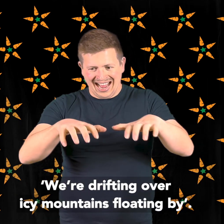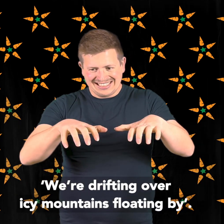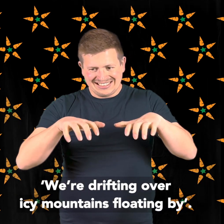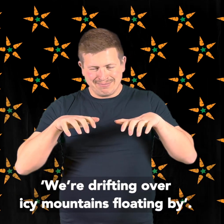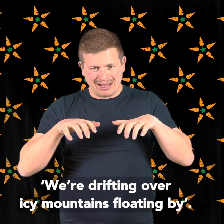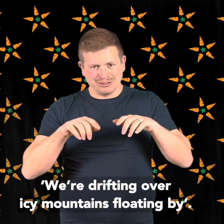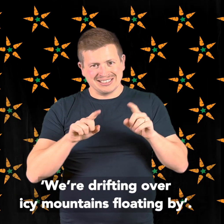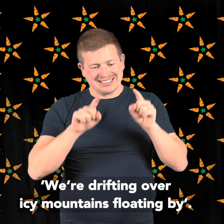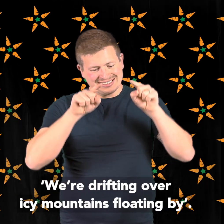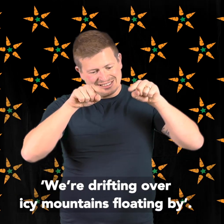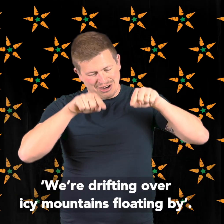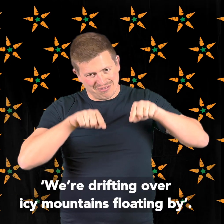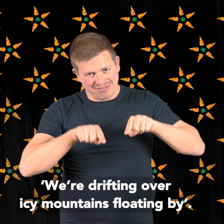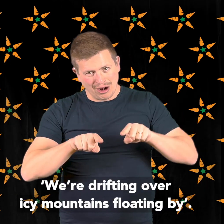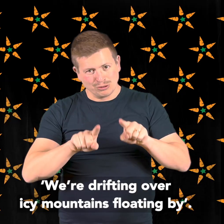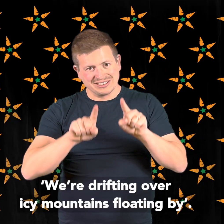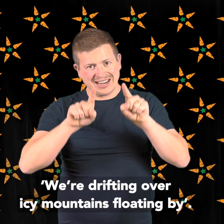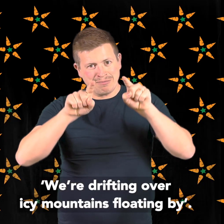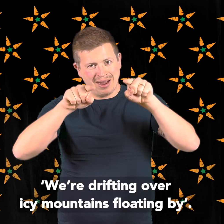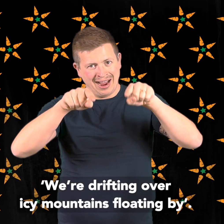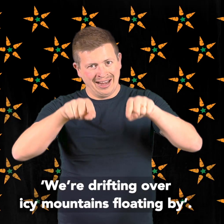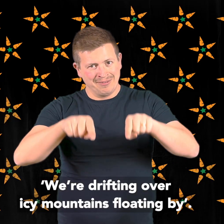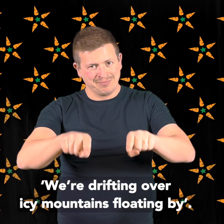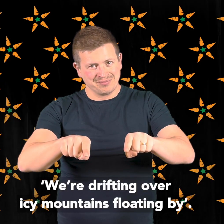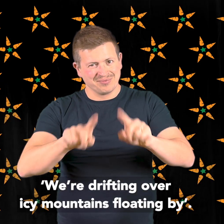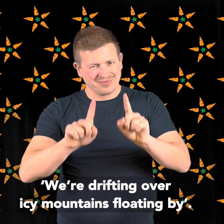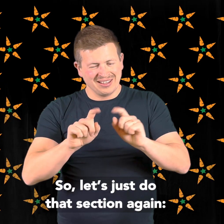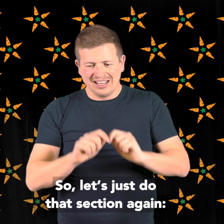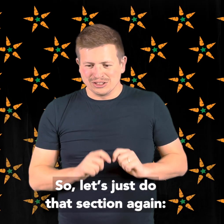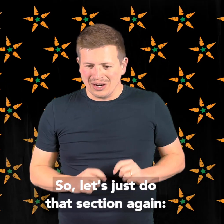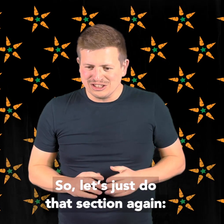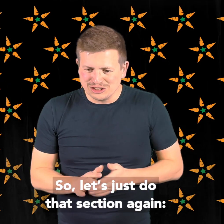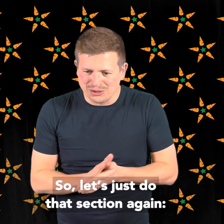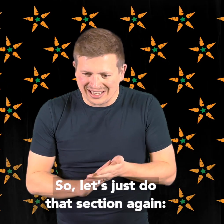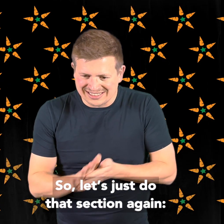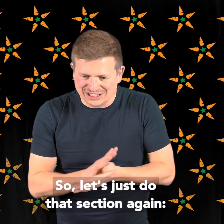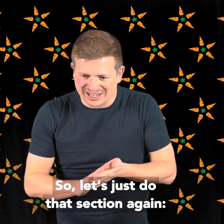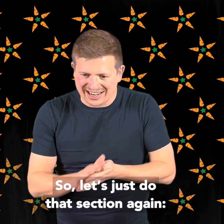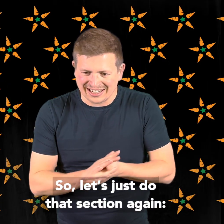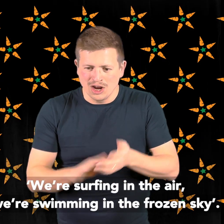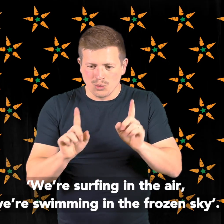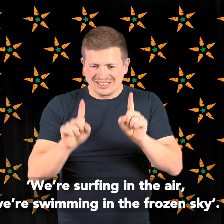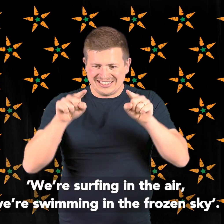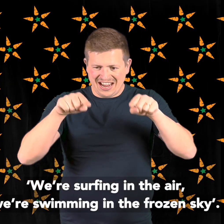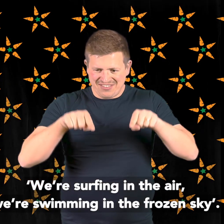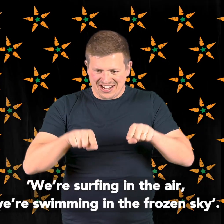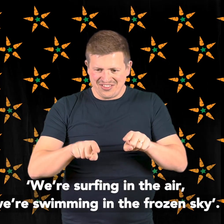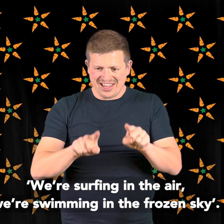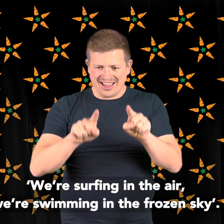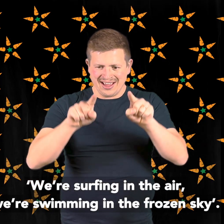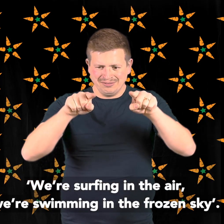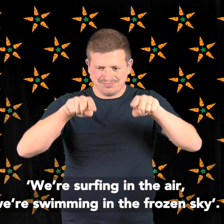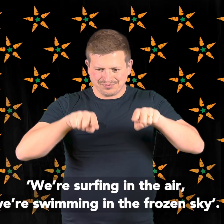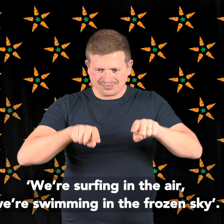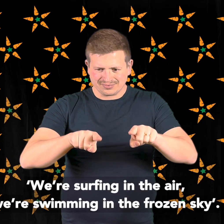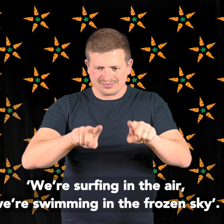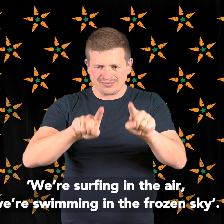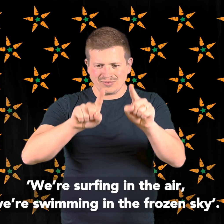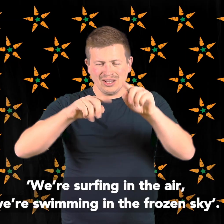icy mountains floating by. So let's just do that section again. We're surfing in the air,